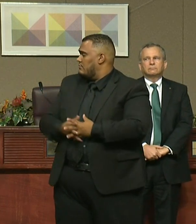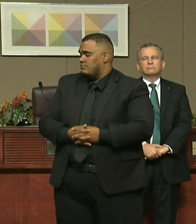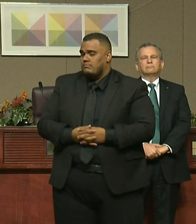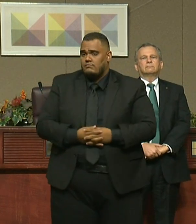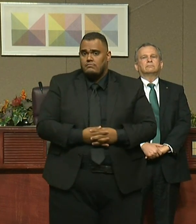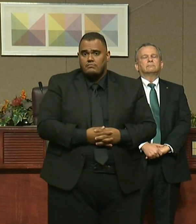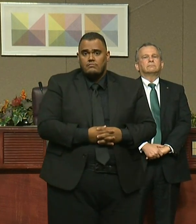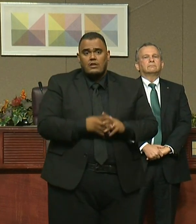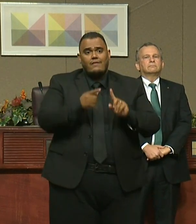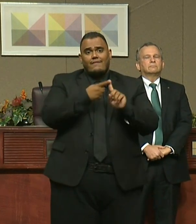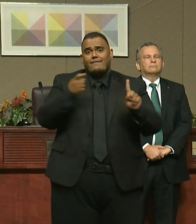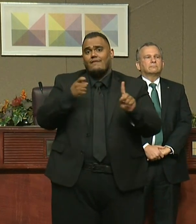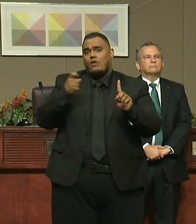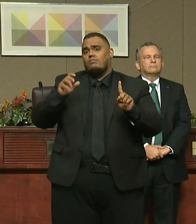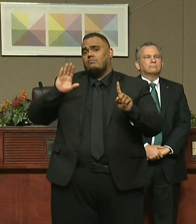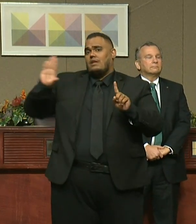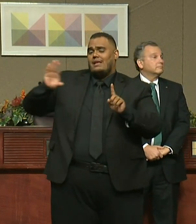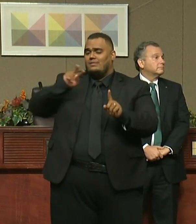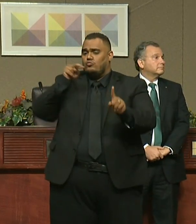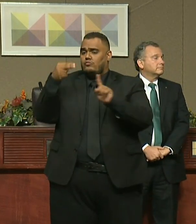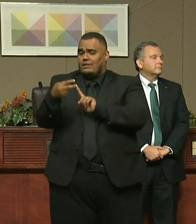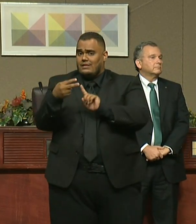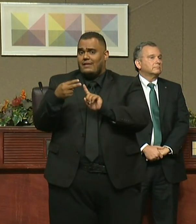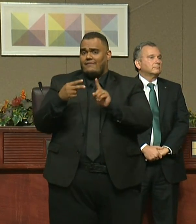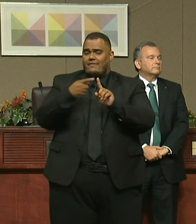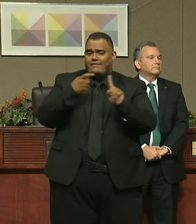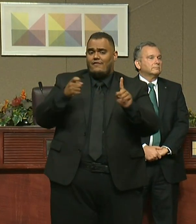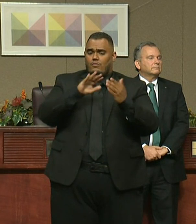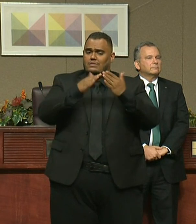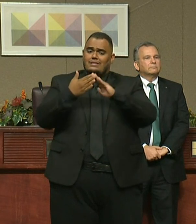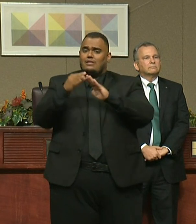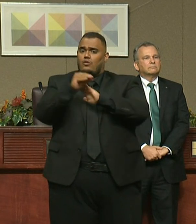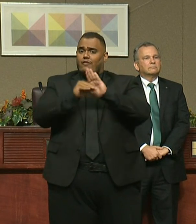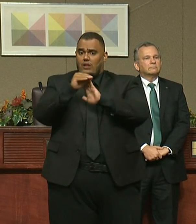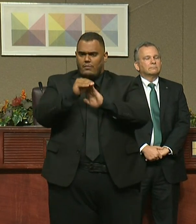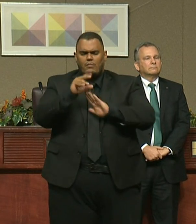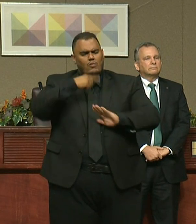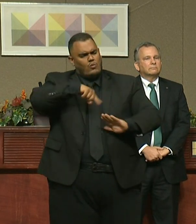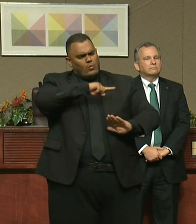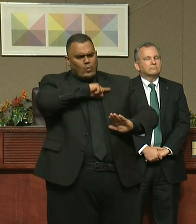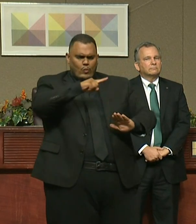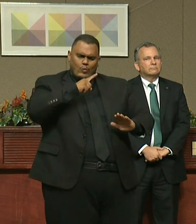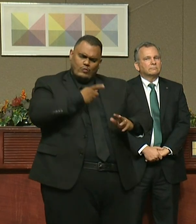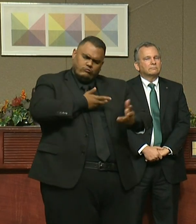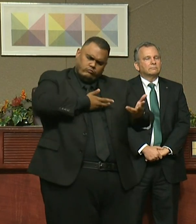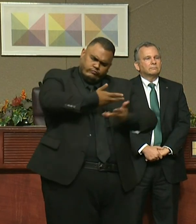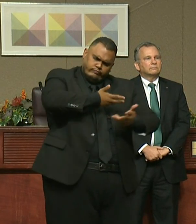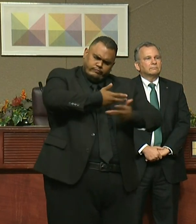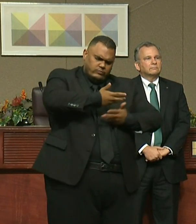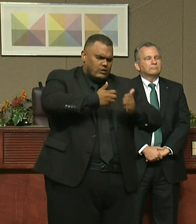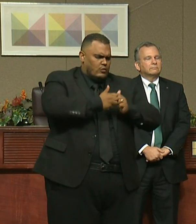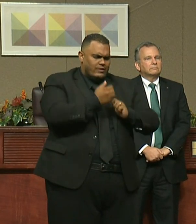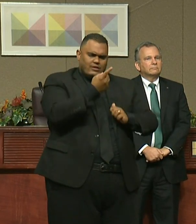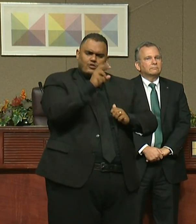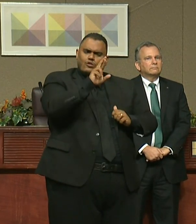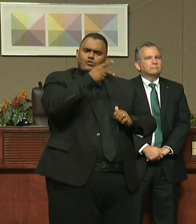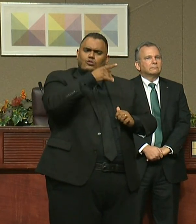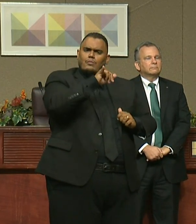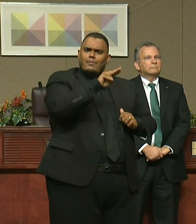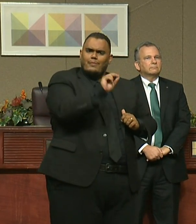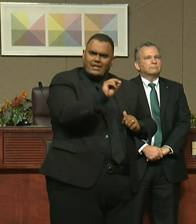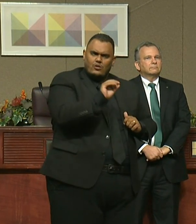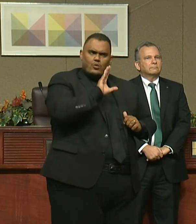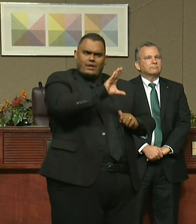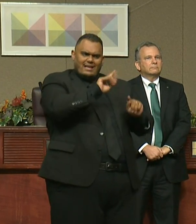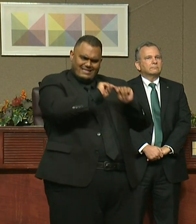from the city of Orlando. But we work really closely with Dr. Pino and his entire team to monitor those